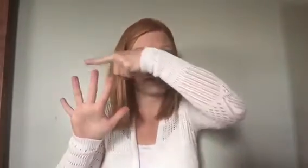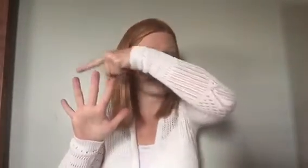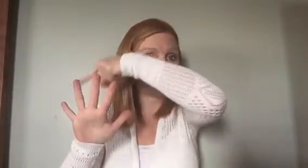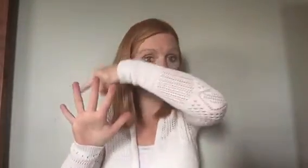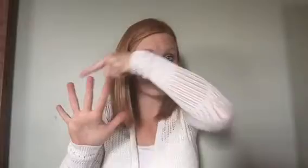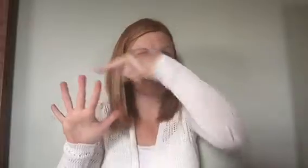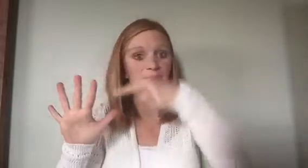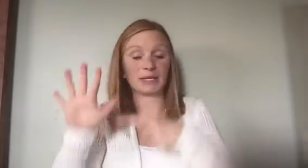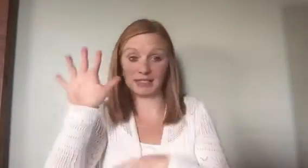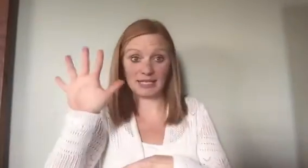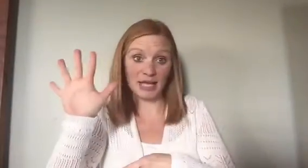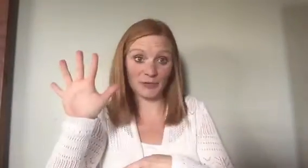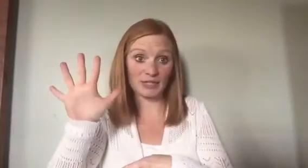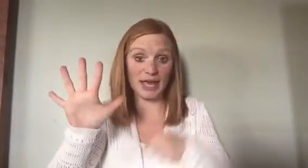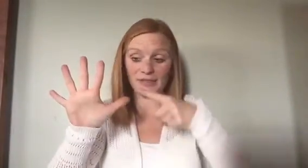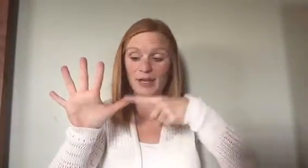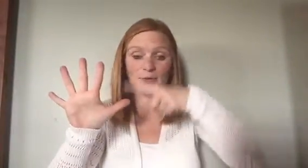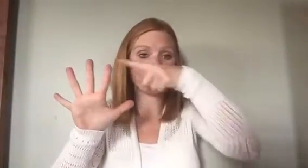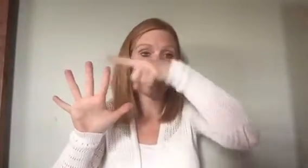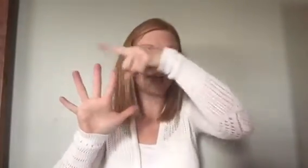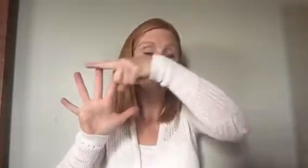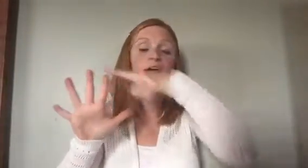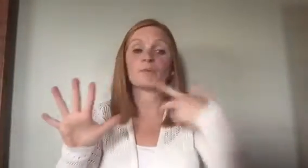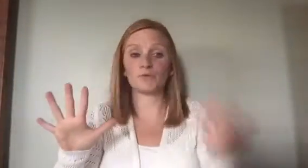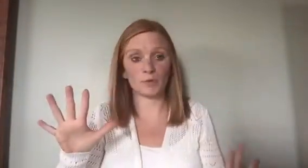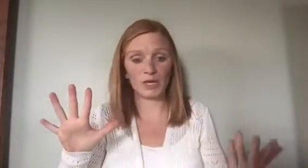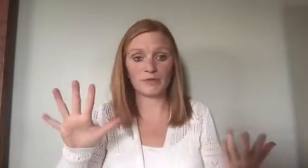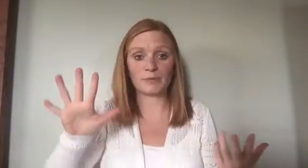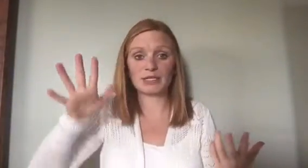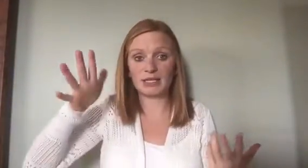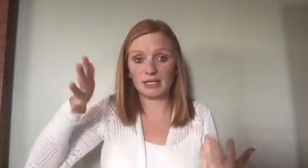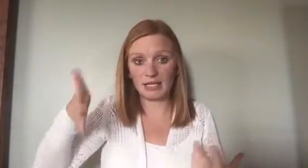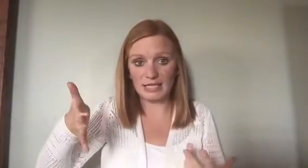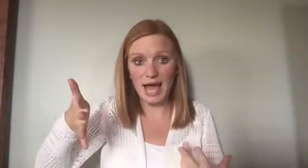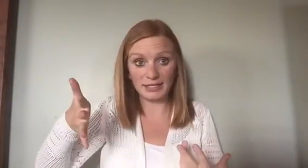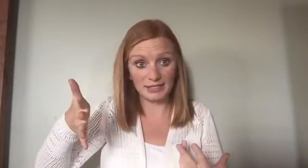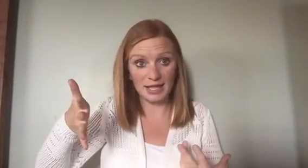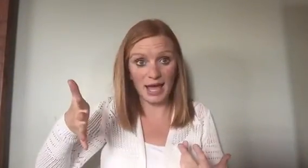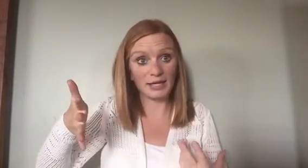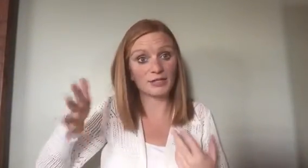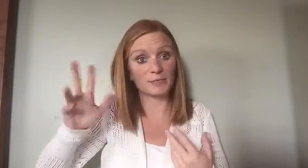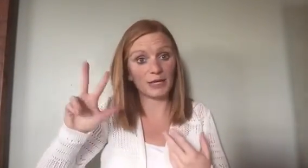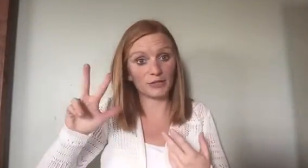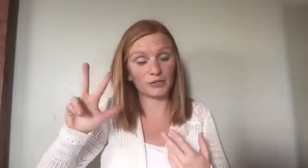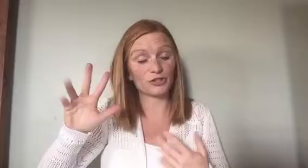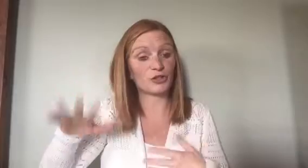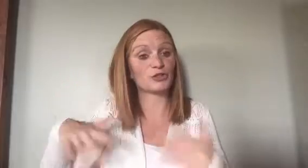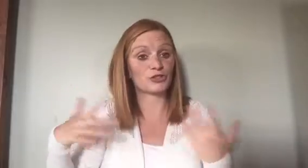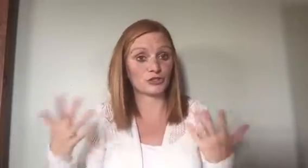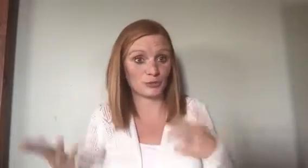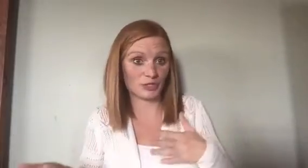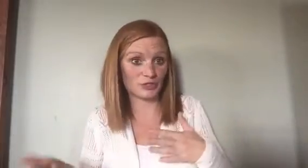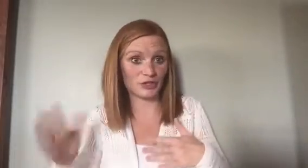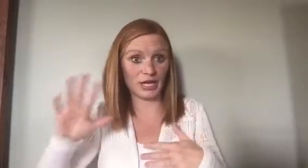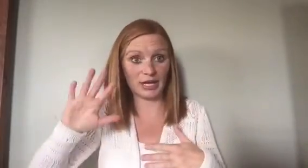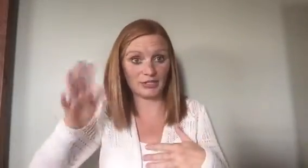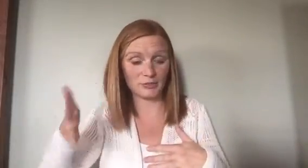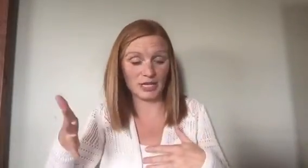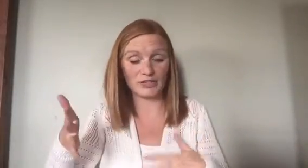like this because that's how you sign the number 5. But for whatever reason, it's on its side. So make sure you twist your hand so it's on your